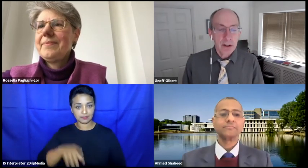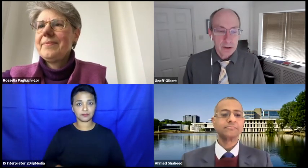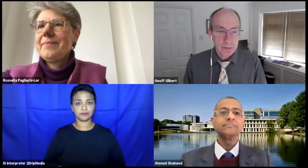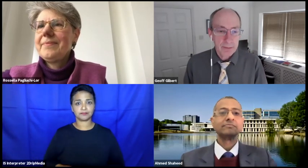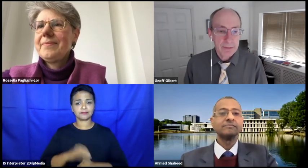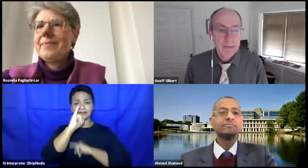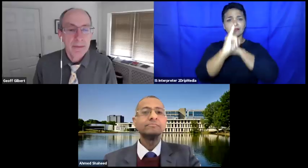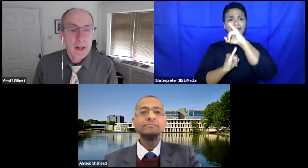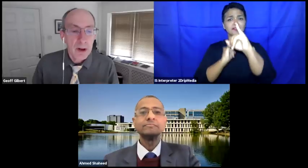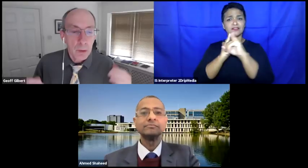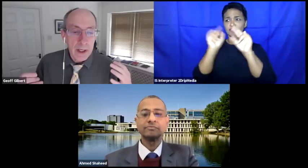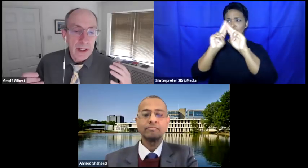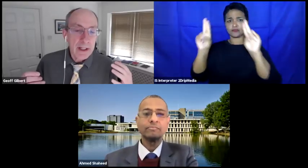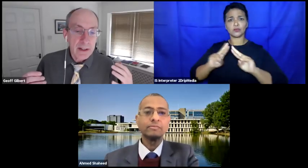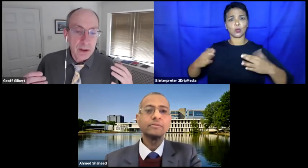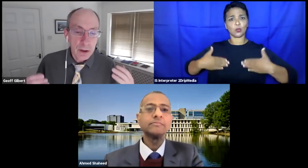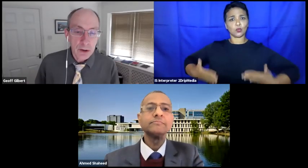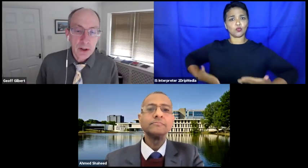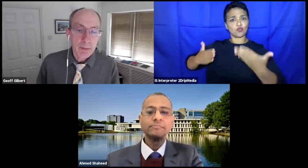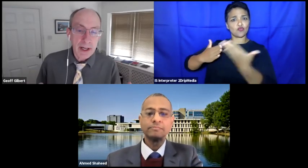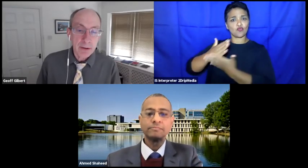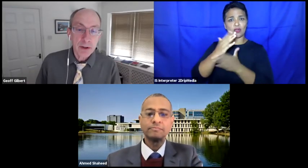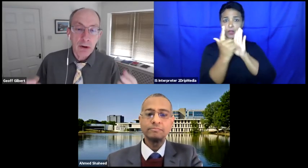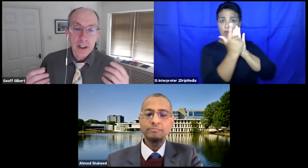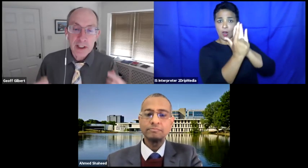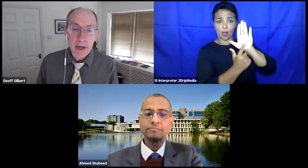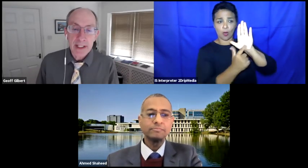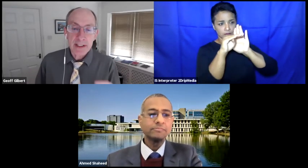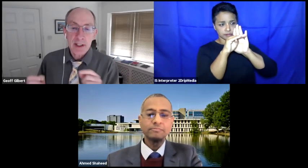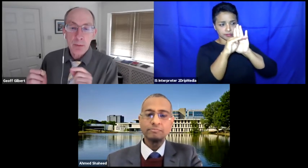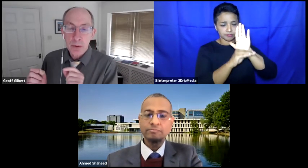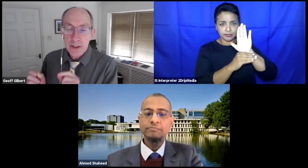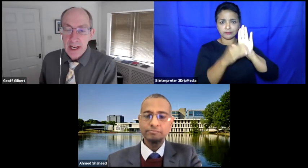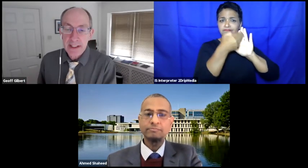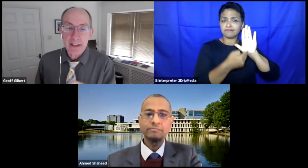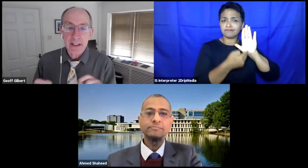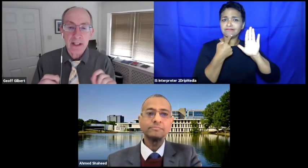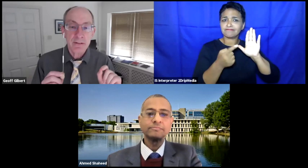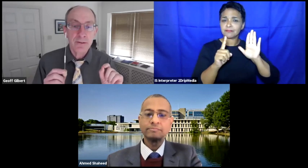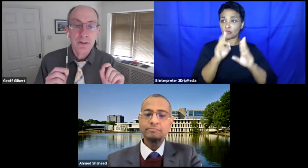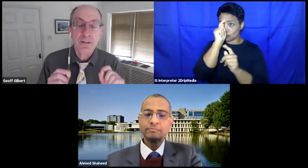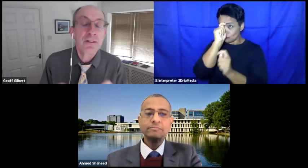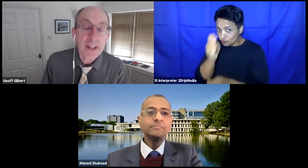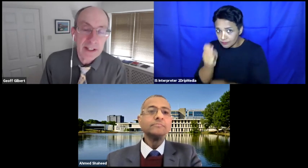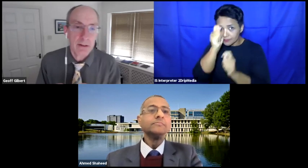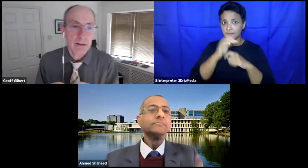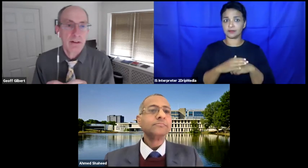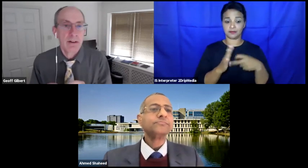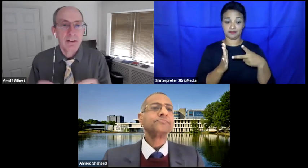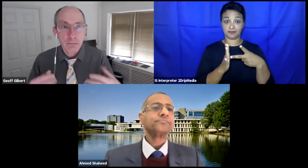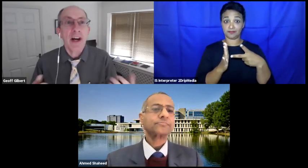rights law, we talk about respect, protect, and